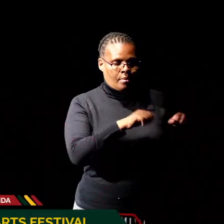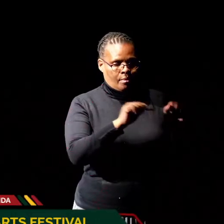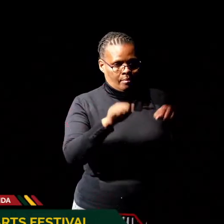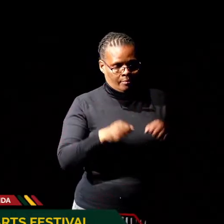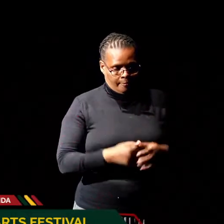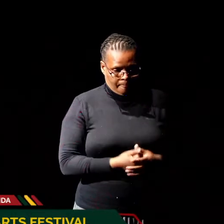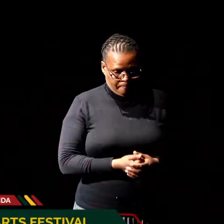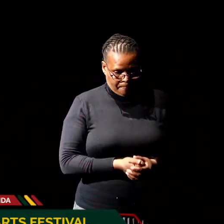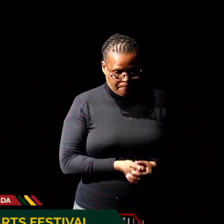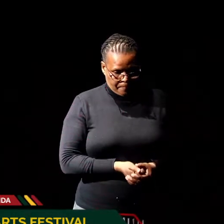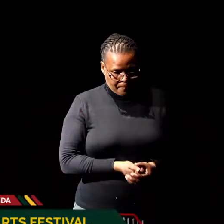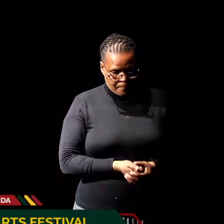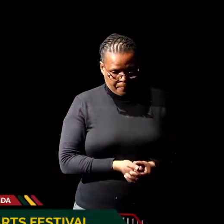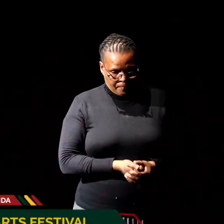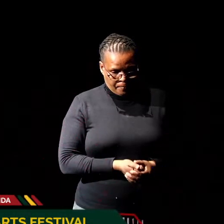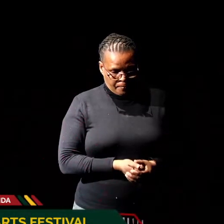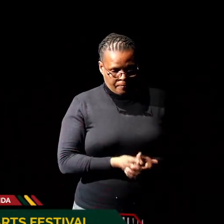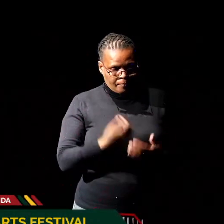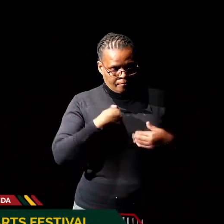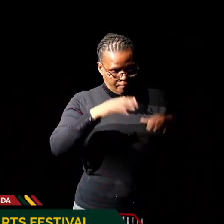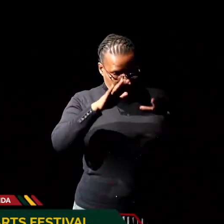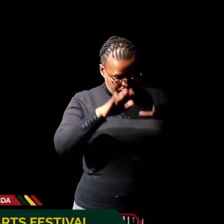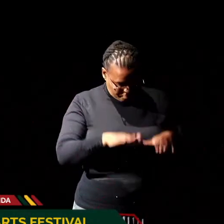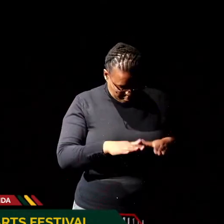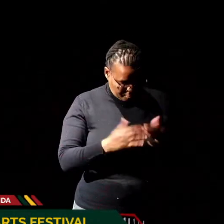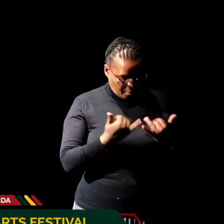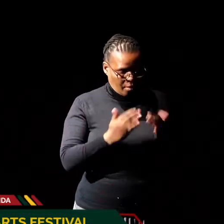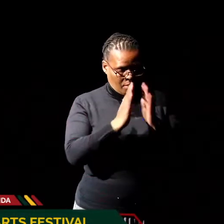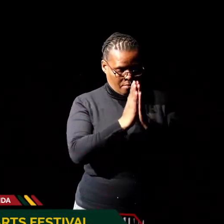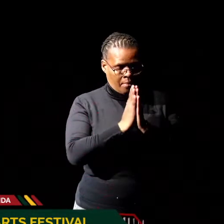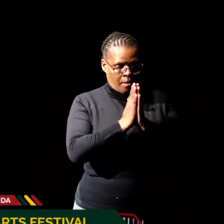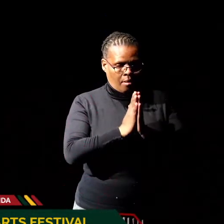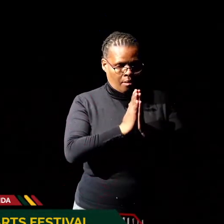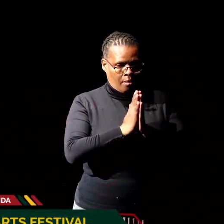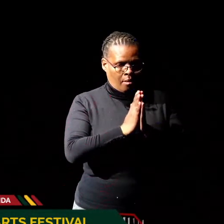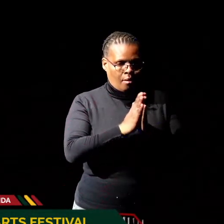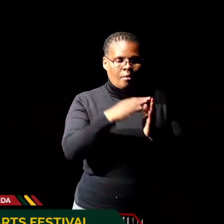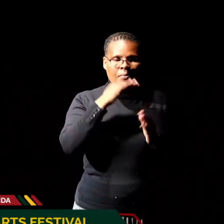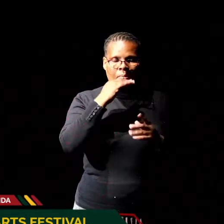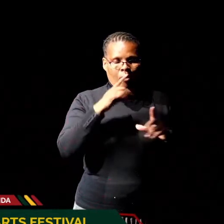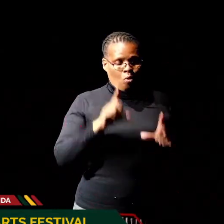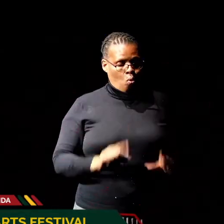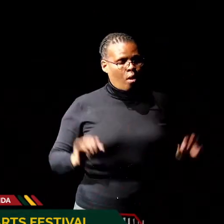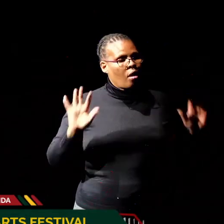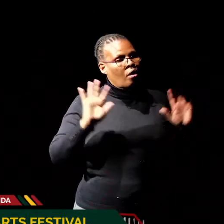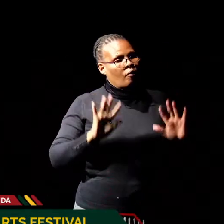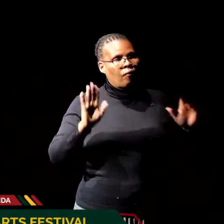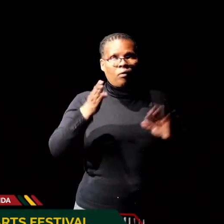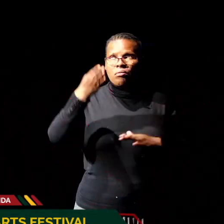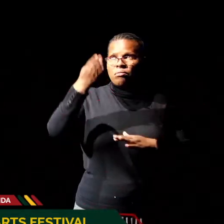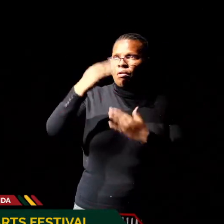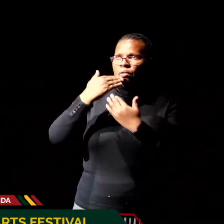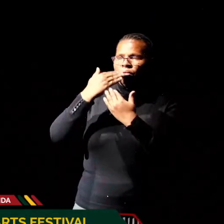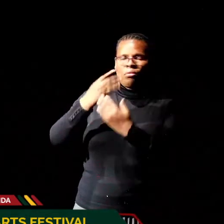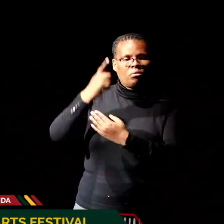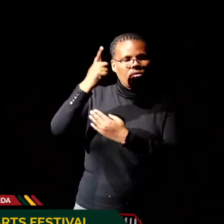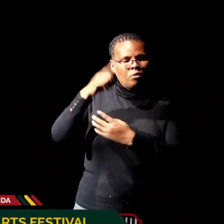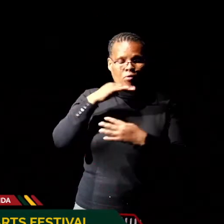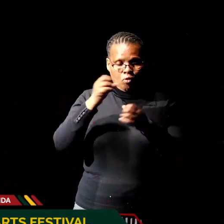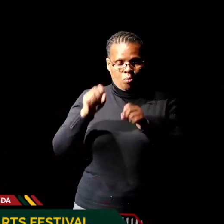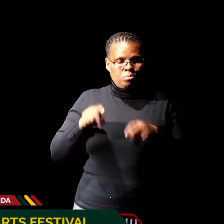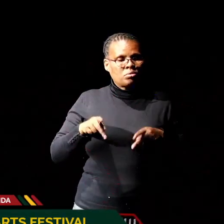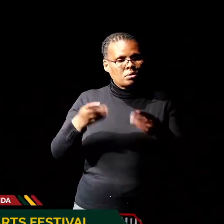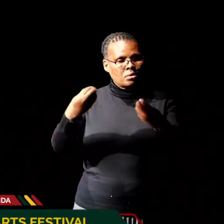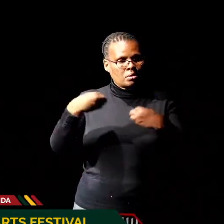Amen. May we bow our heads and pray. Gracious, wonderful, amazing God, thank you so much for this